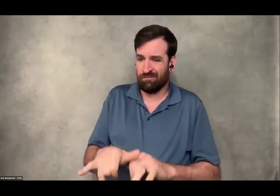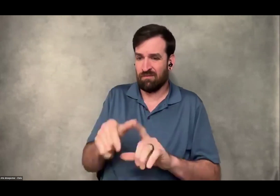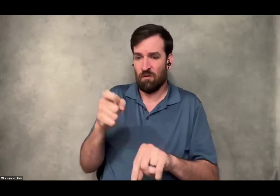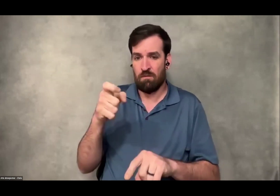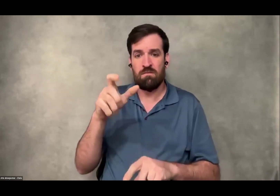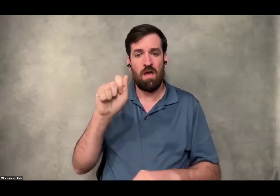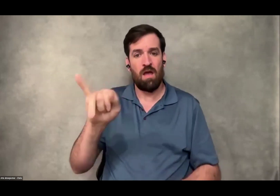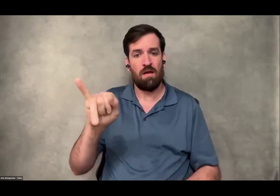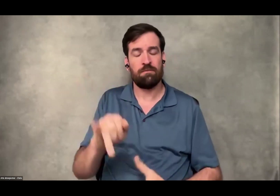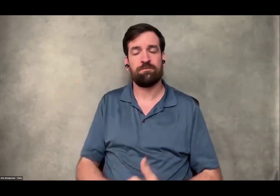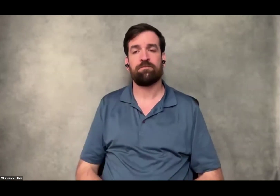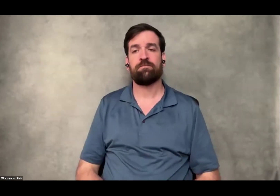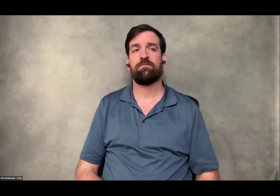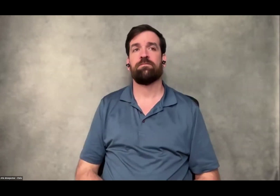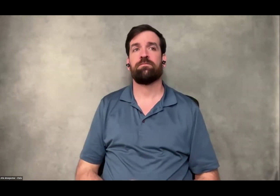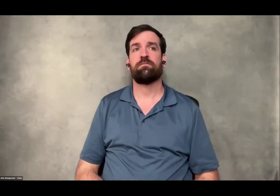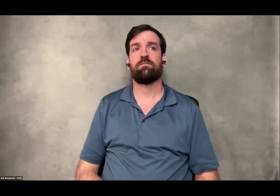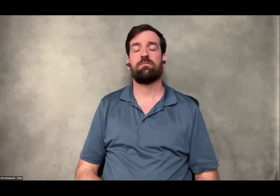AI. So